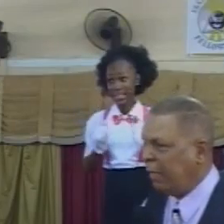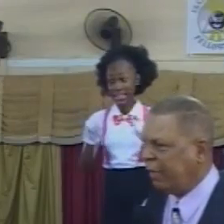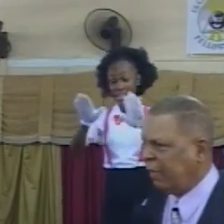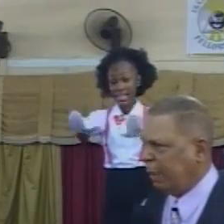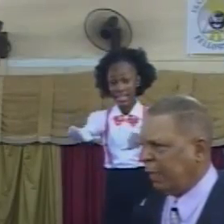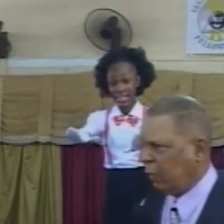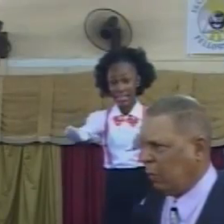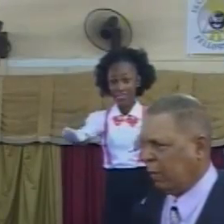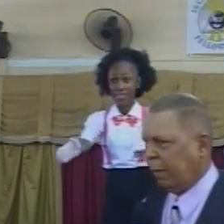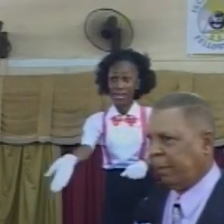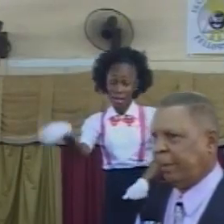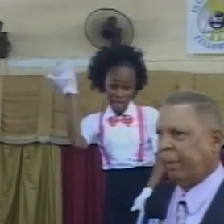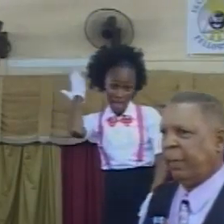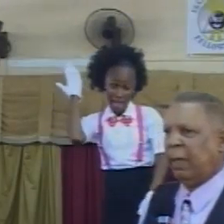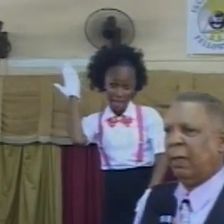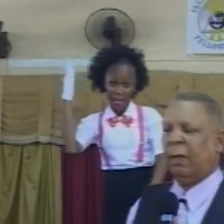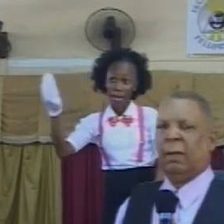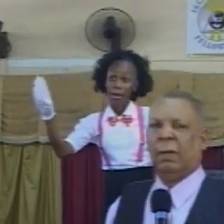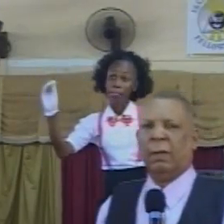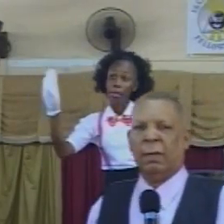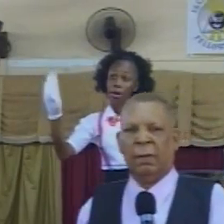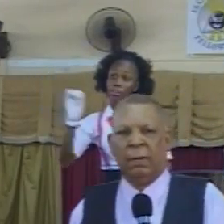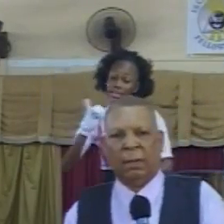Bob Marley is still speaking too.